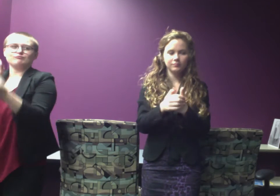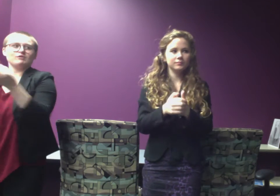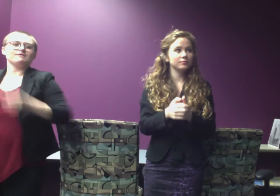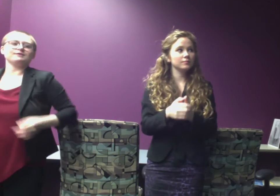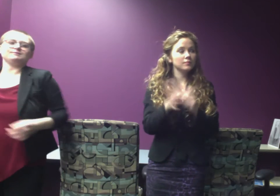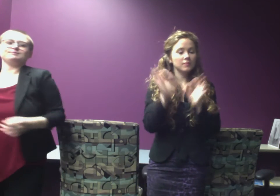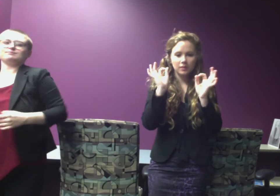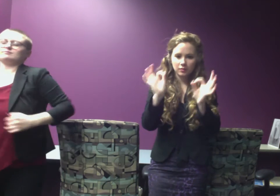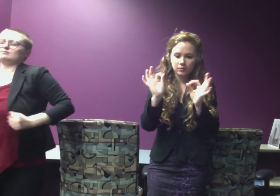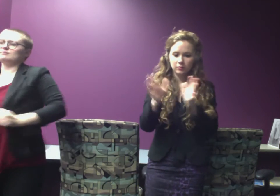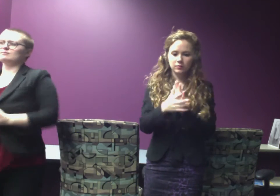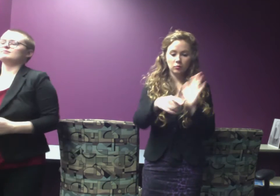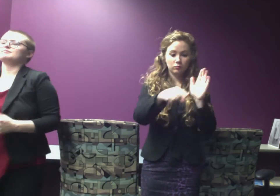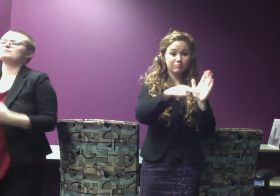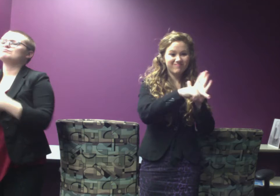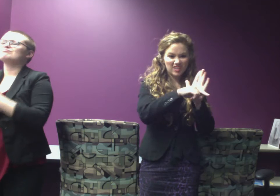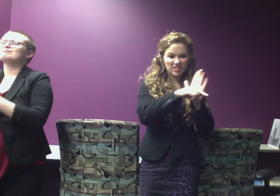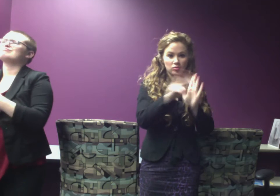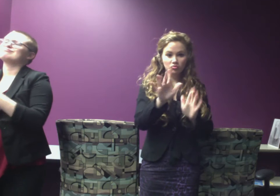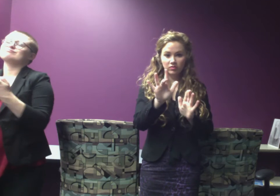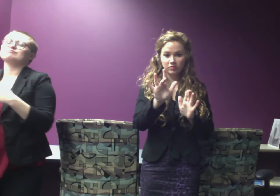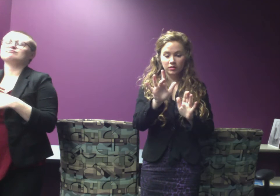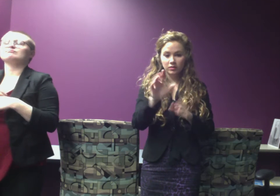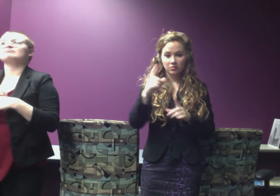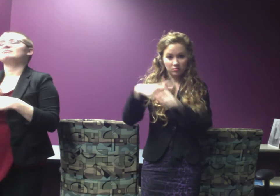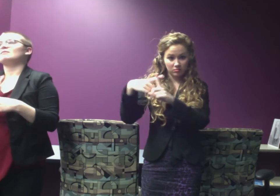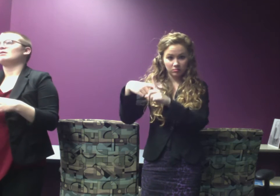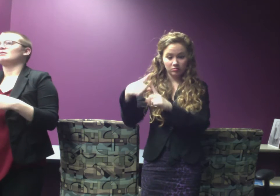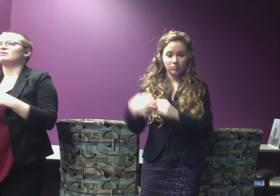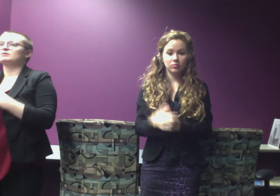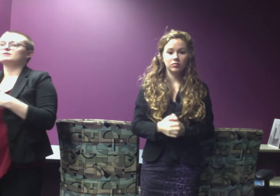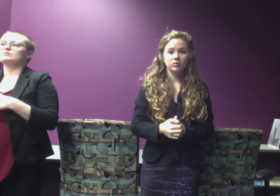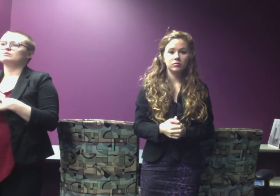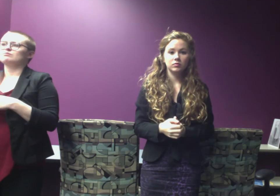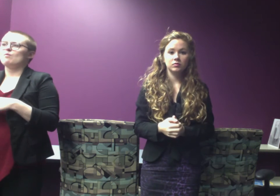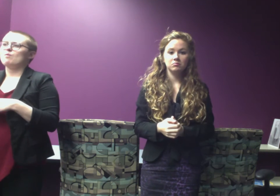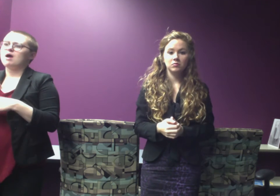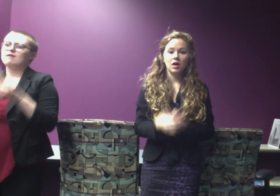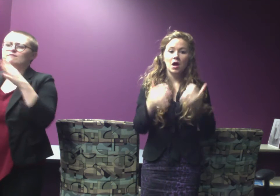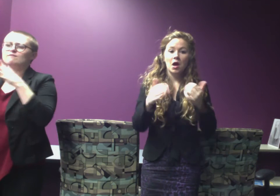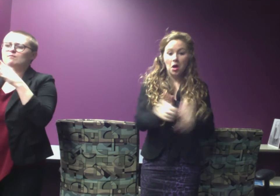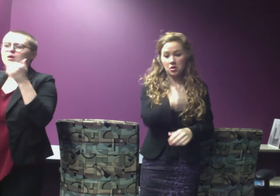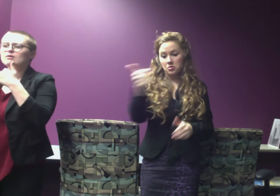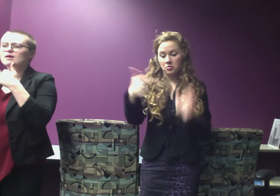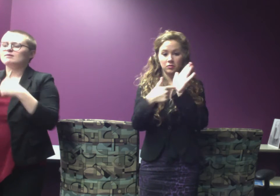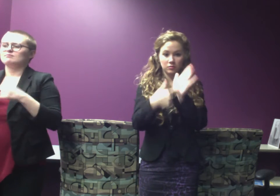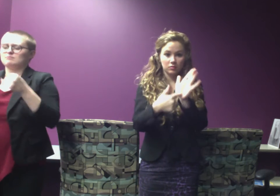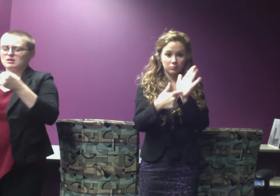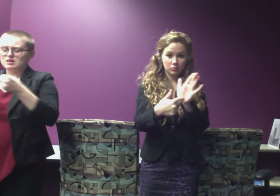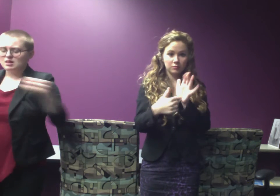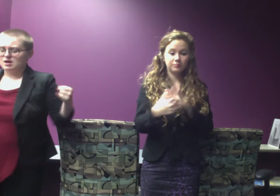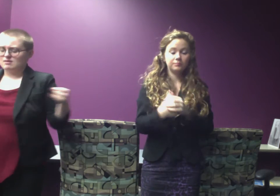Suppose we're in a football game and we have a 6-yard loss. How do you record that kind of